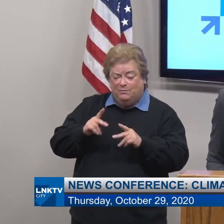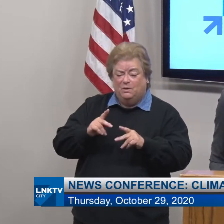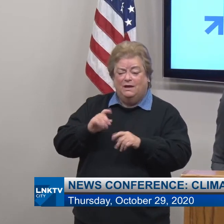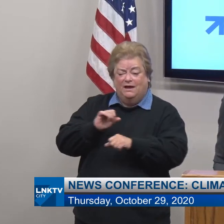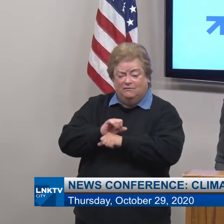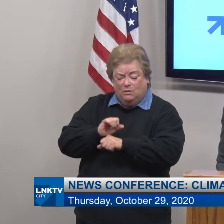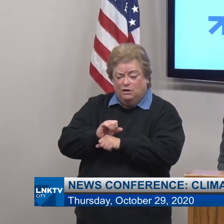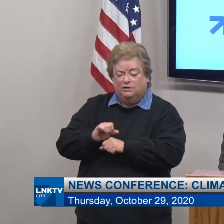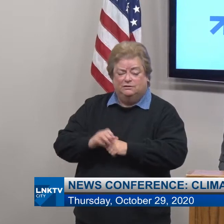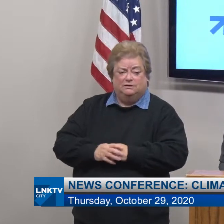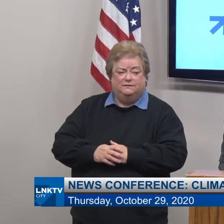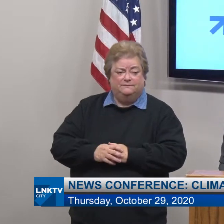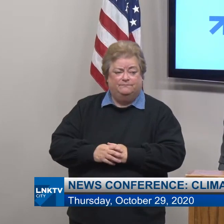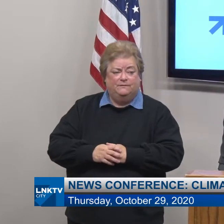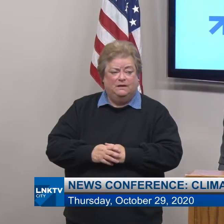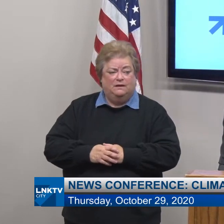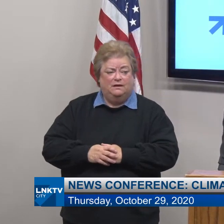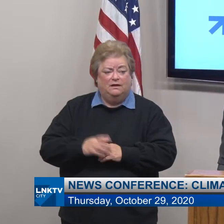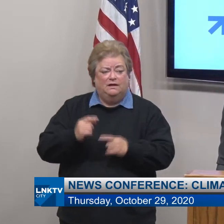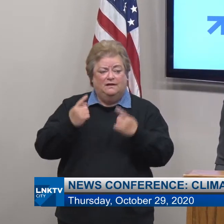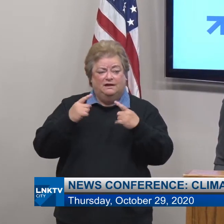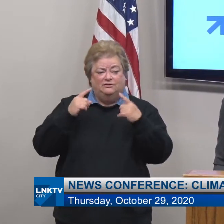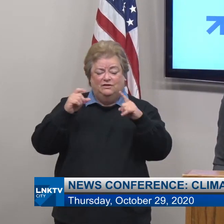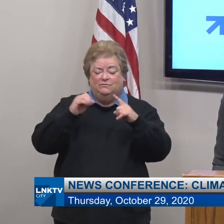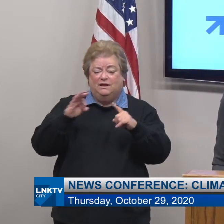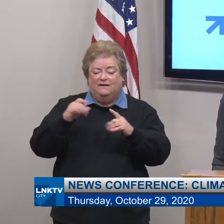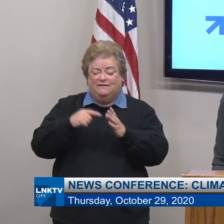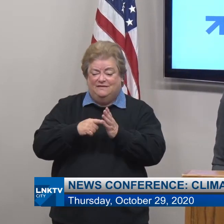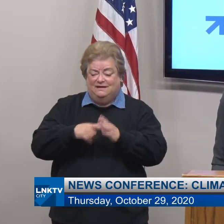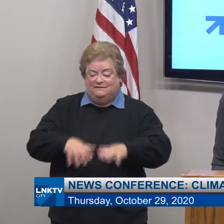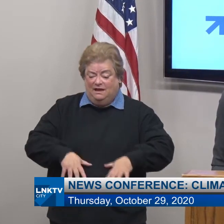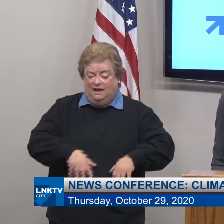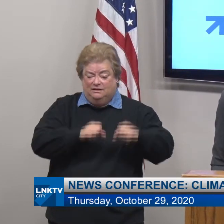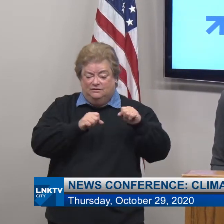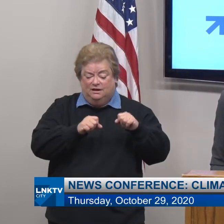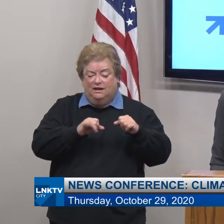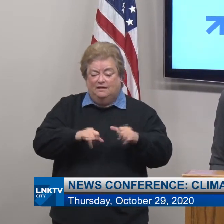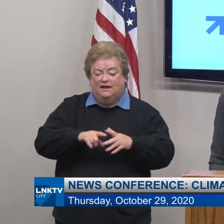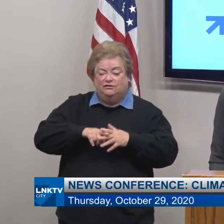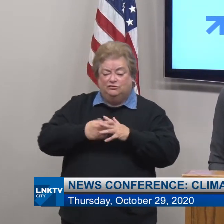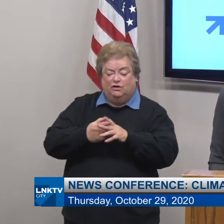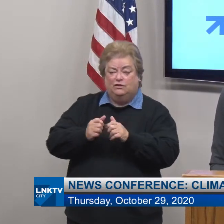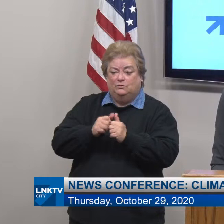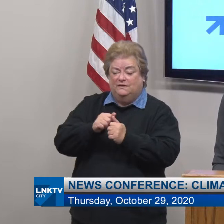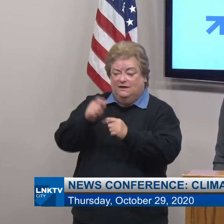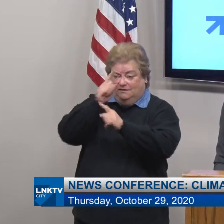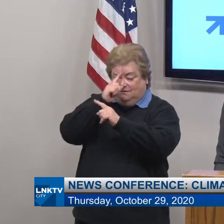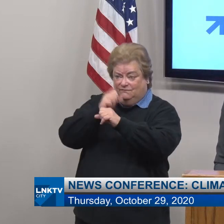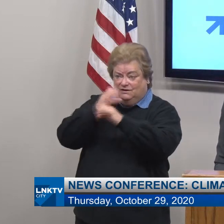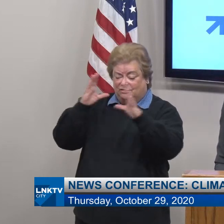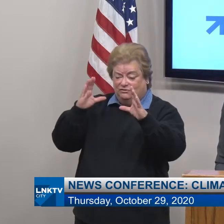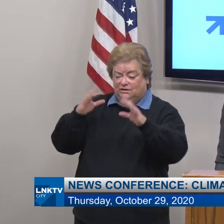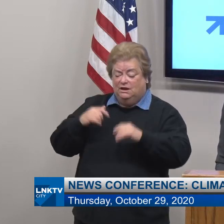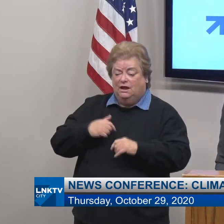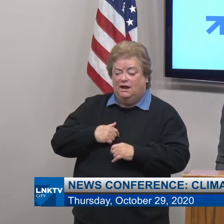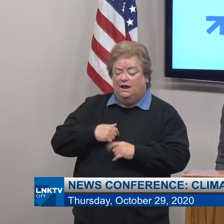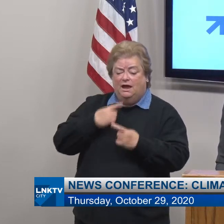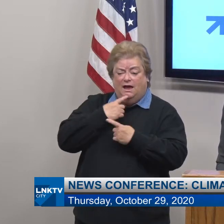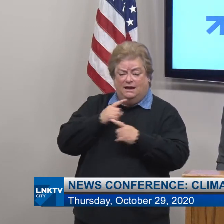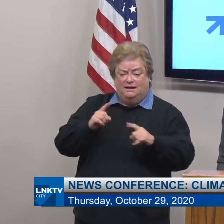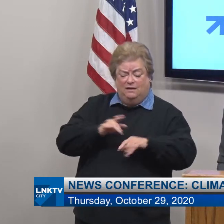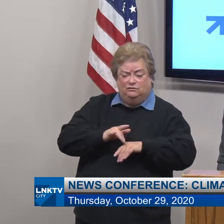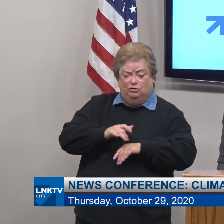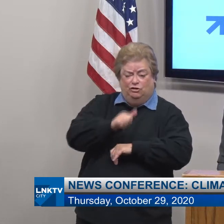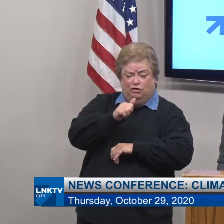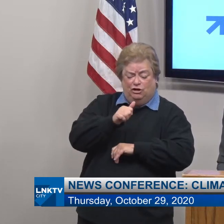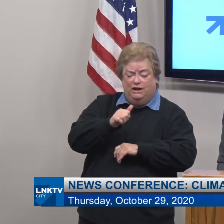to create. The achievement of a great undertaking like this begins with a vision. I announced earlier this month